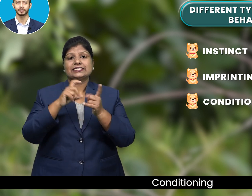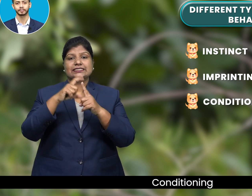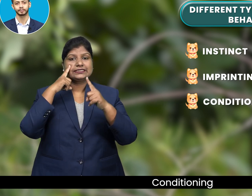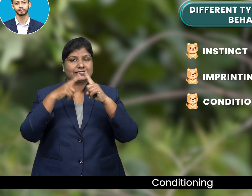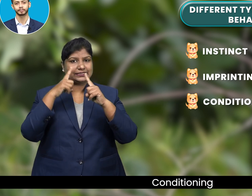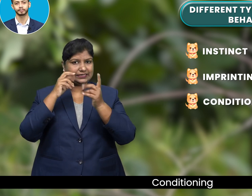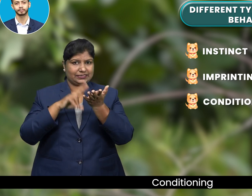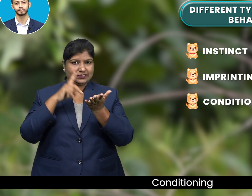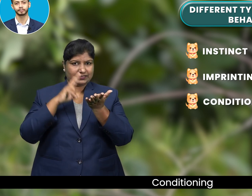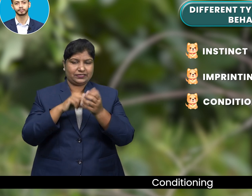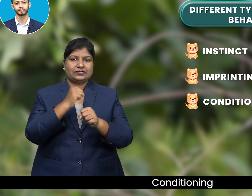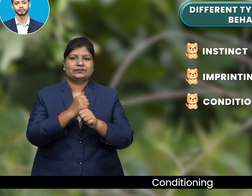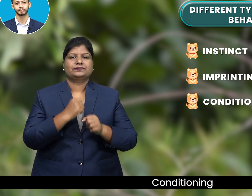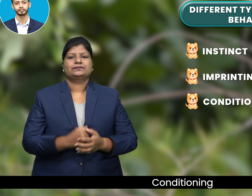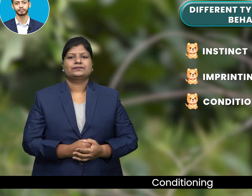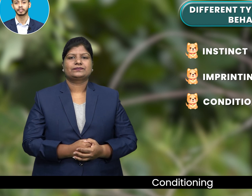conditioning,